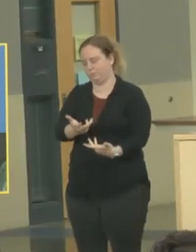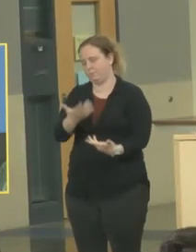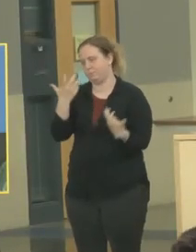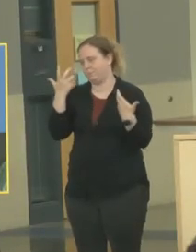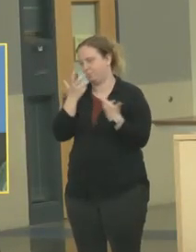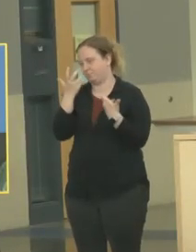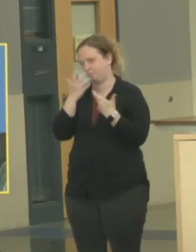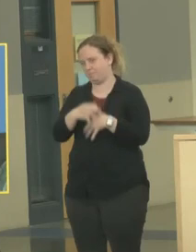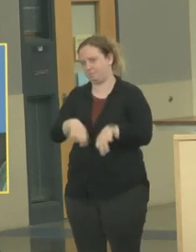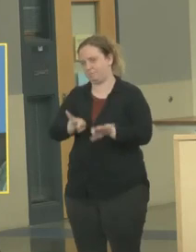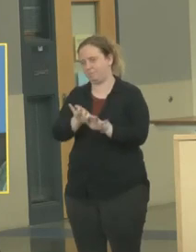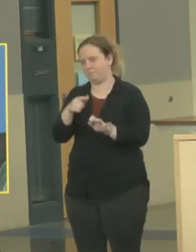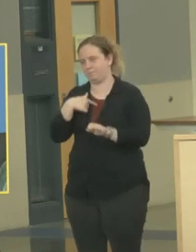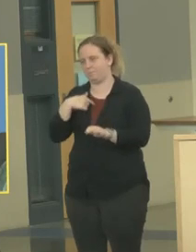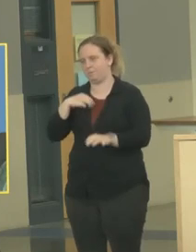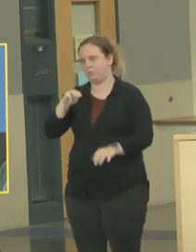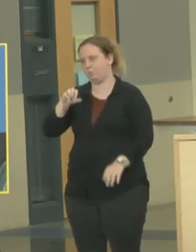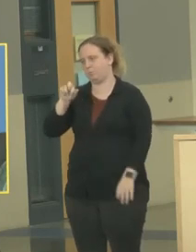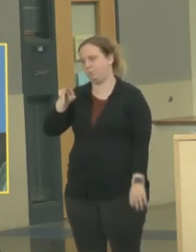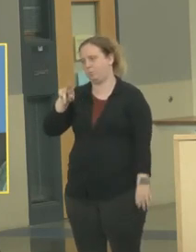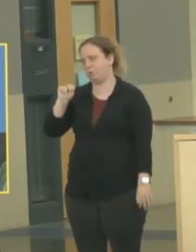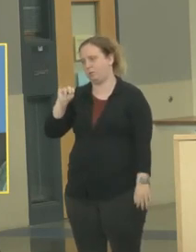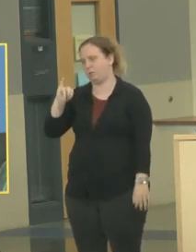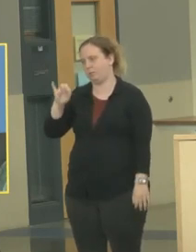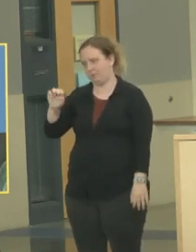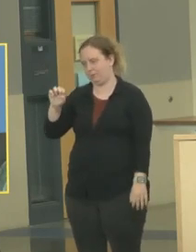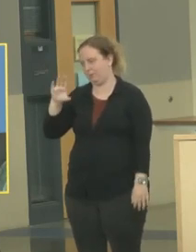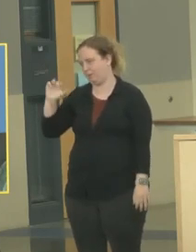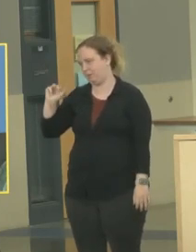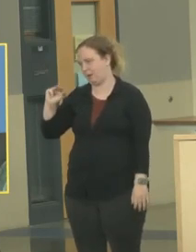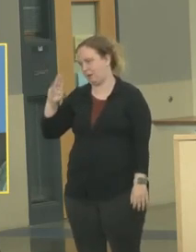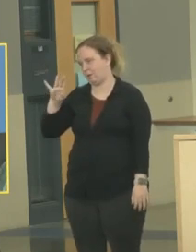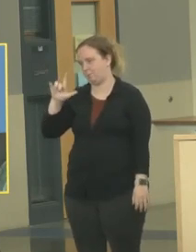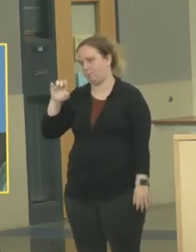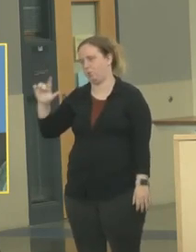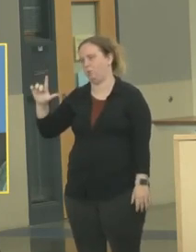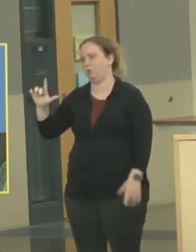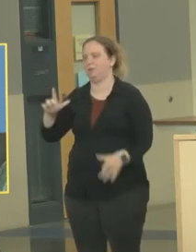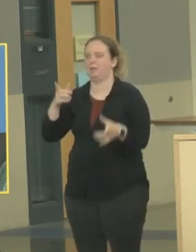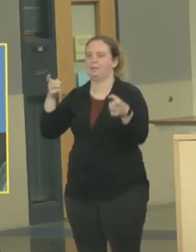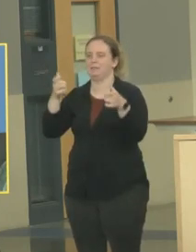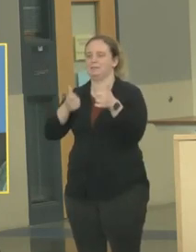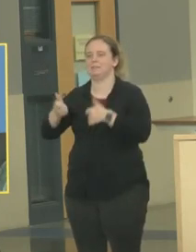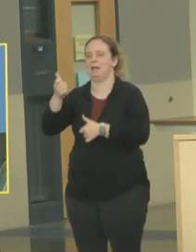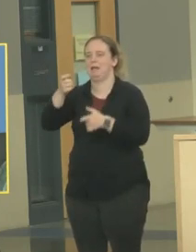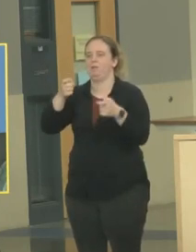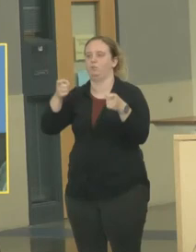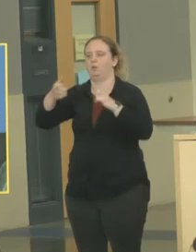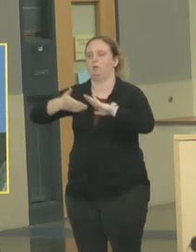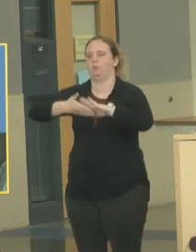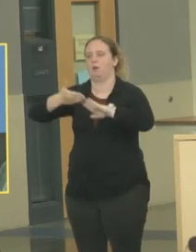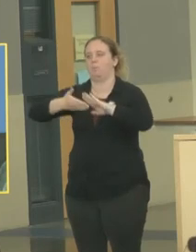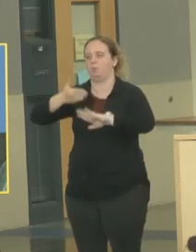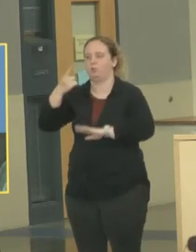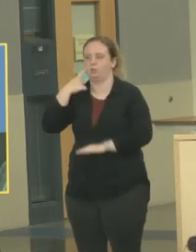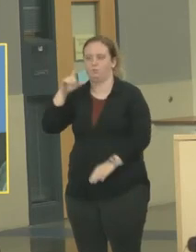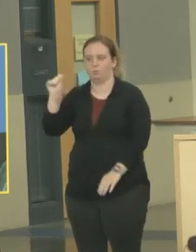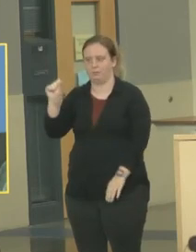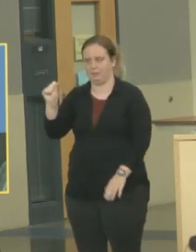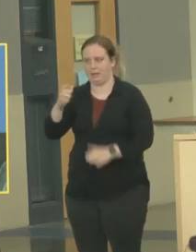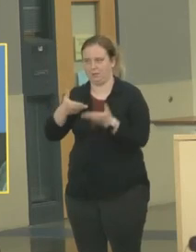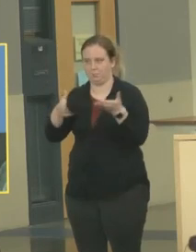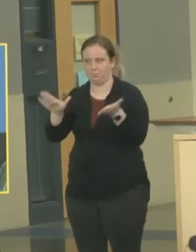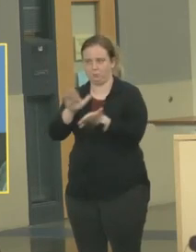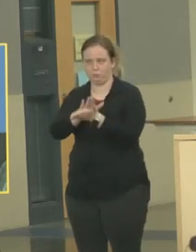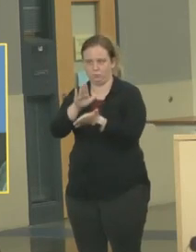Marnie Campbell, Executive Director of Operations for Seattle Public Schools, and we will have everyone on this panel introduce themselves and